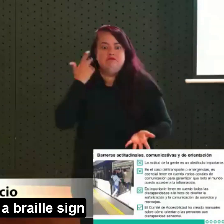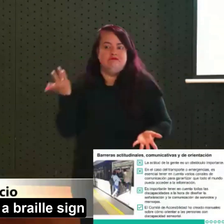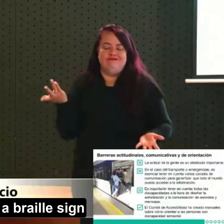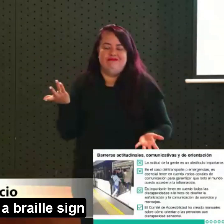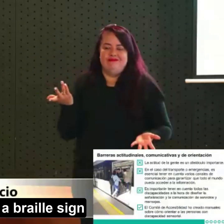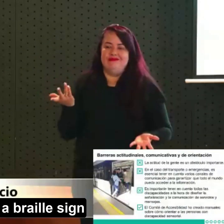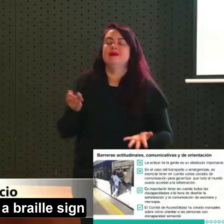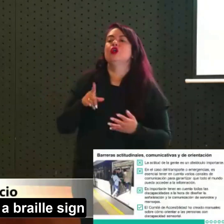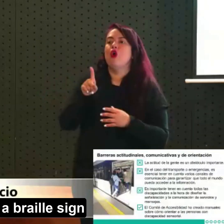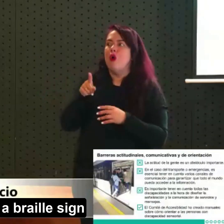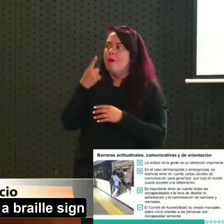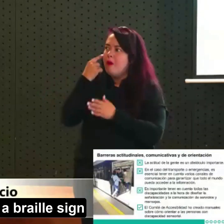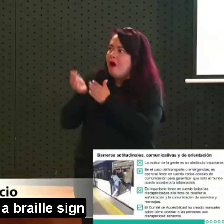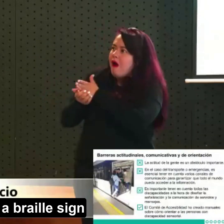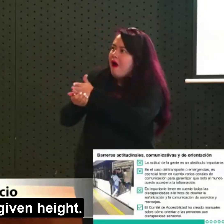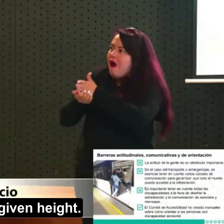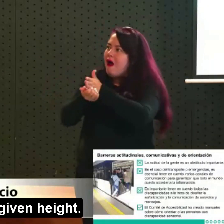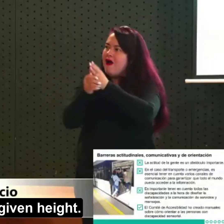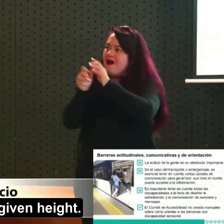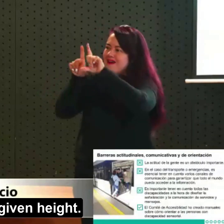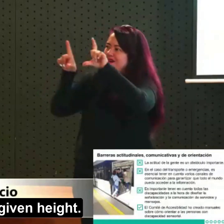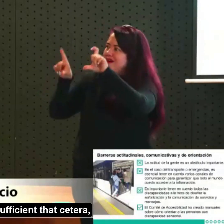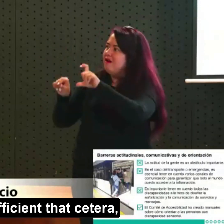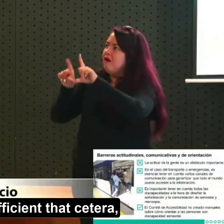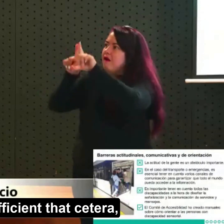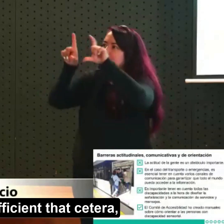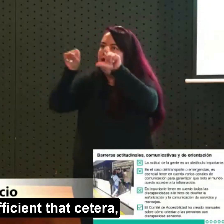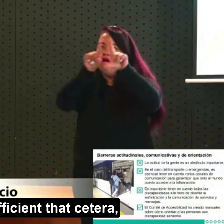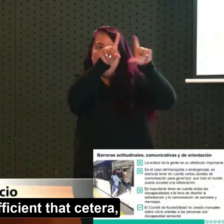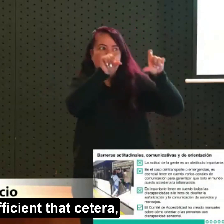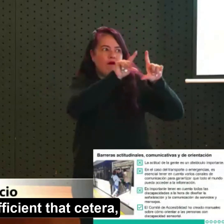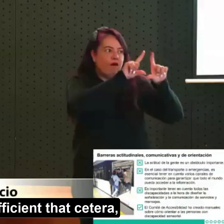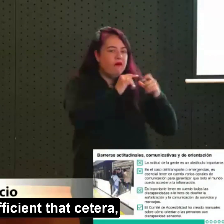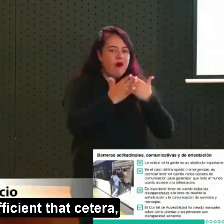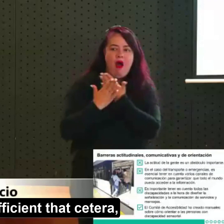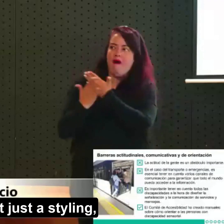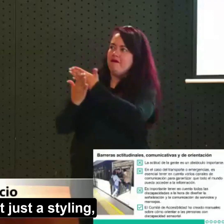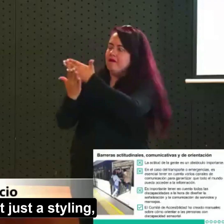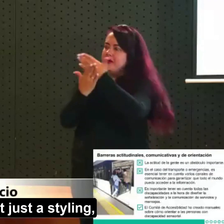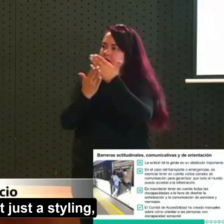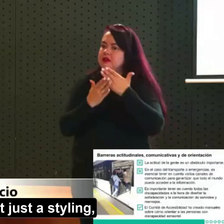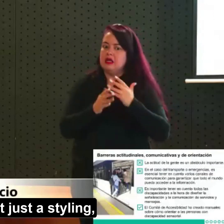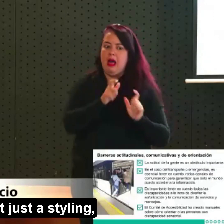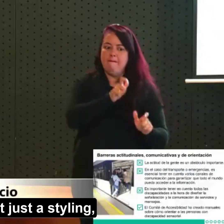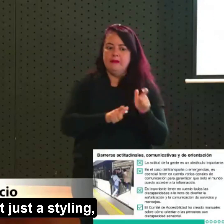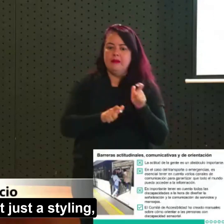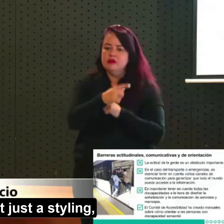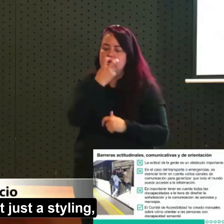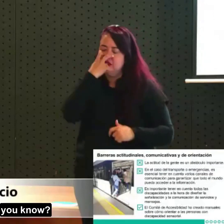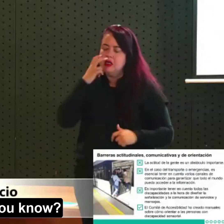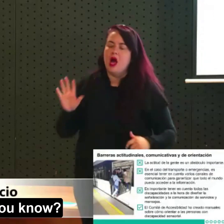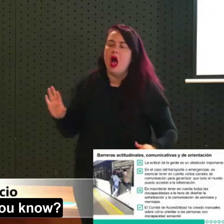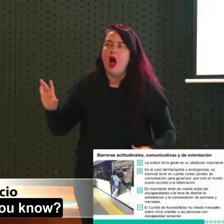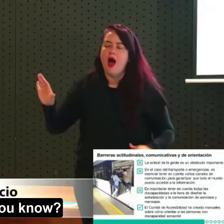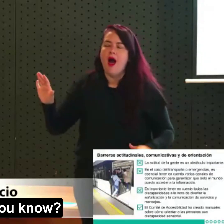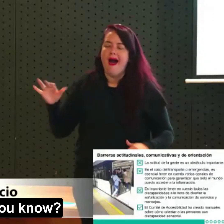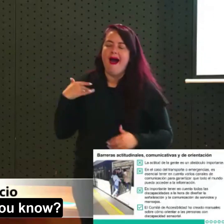to have a Braille sign at a given height, so it is efficient, etc. It is not just